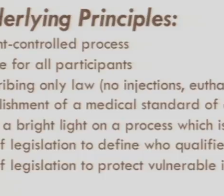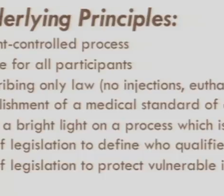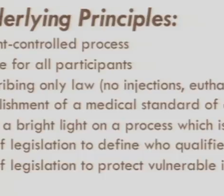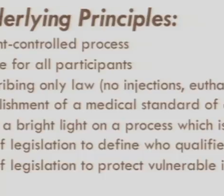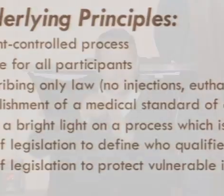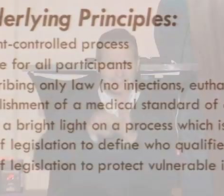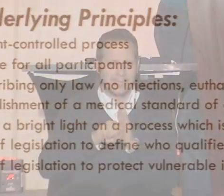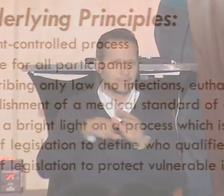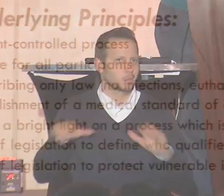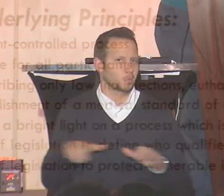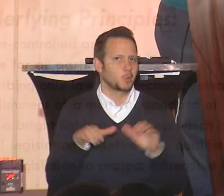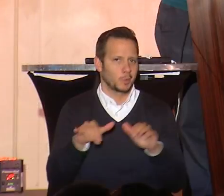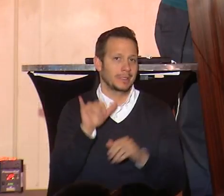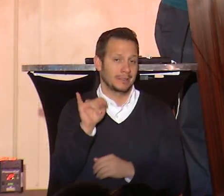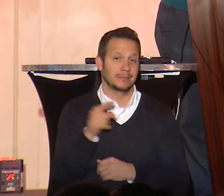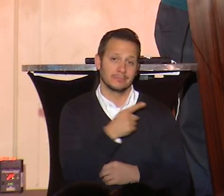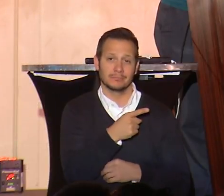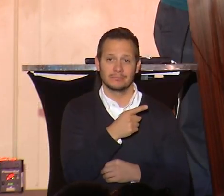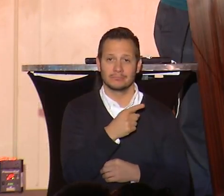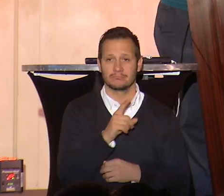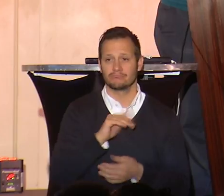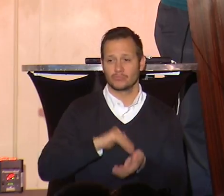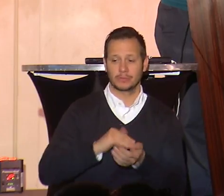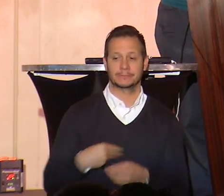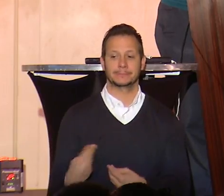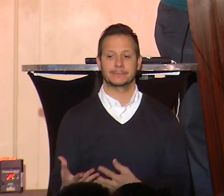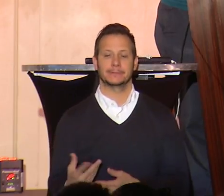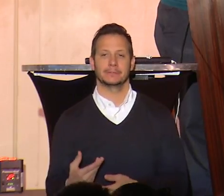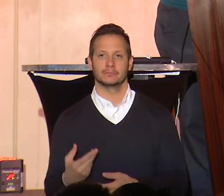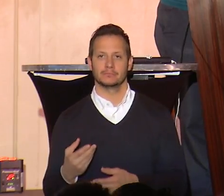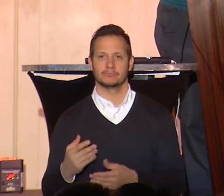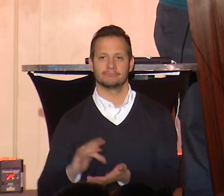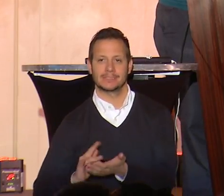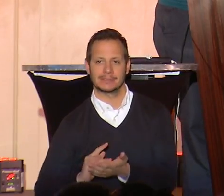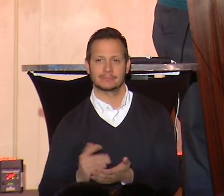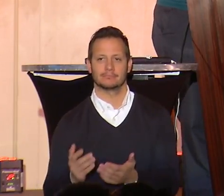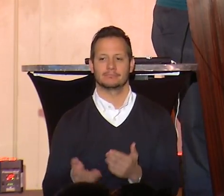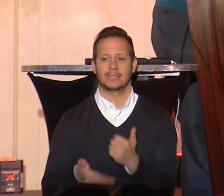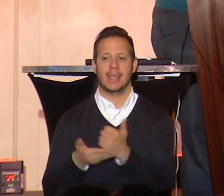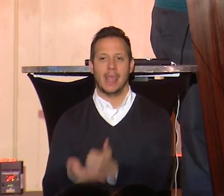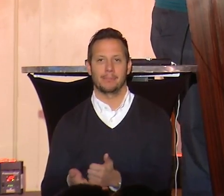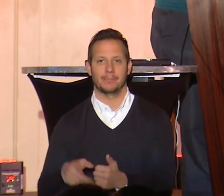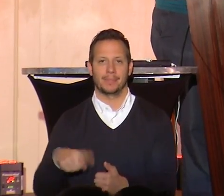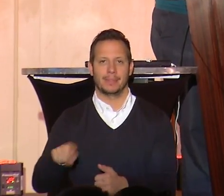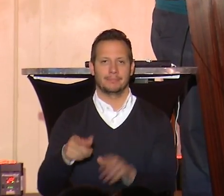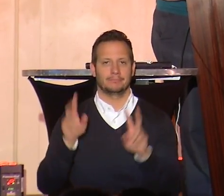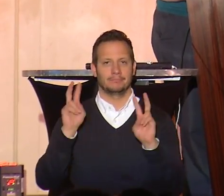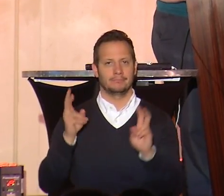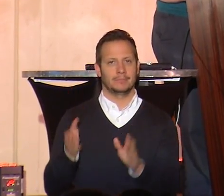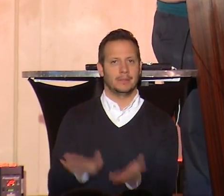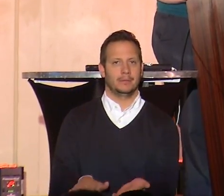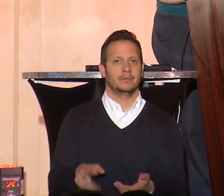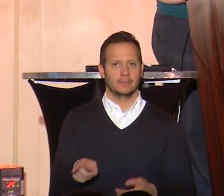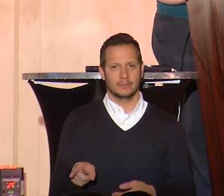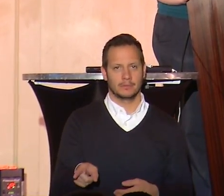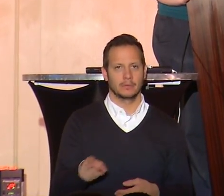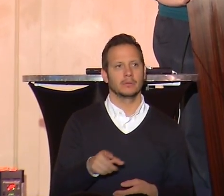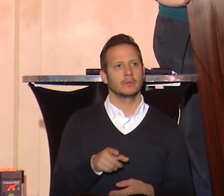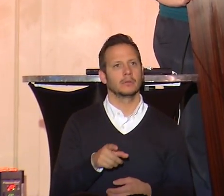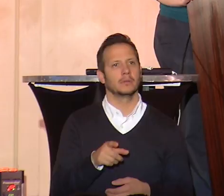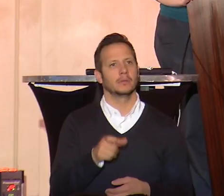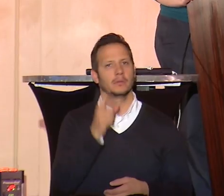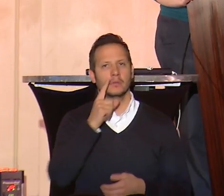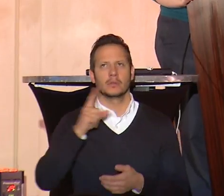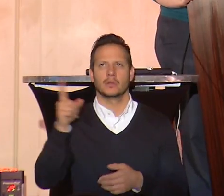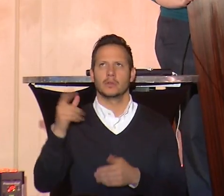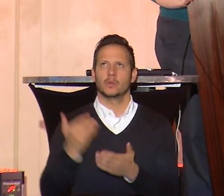You are practicing this. You are helping your patients die. And we know this. There have been articles published in the New